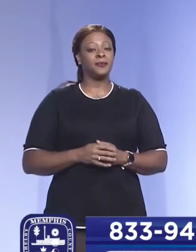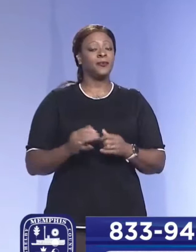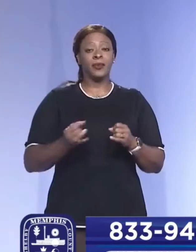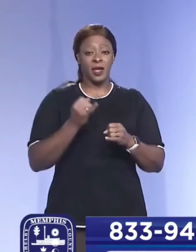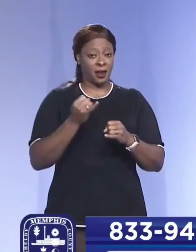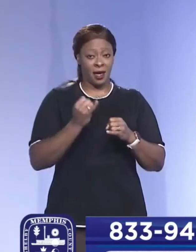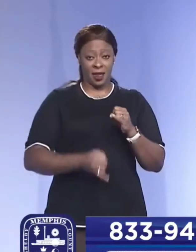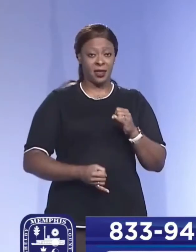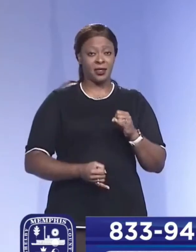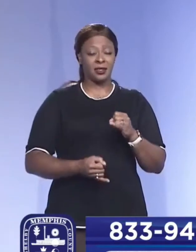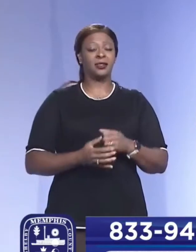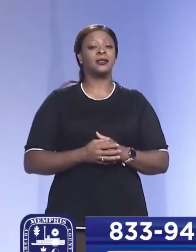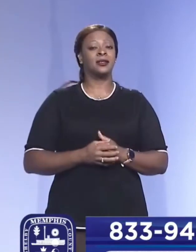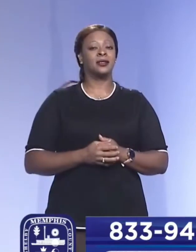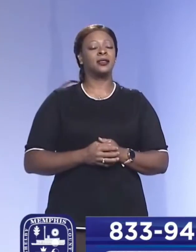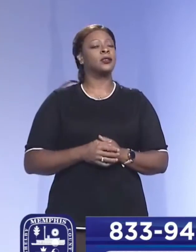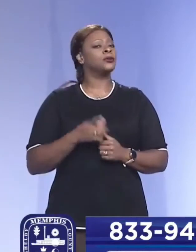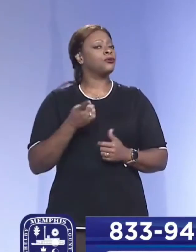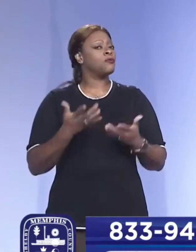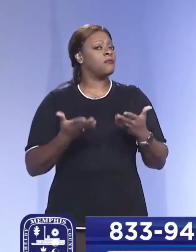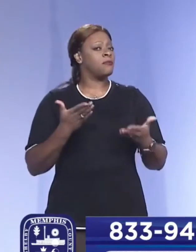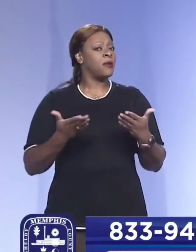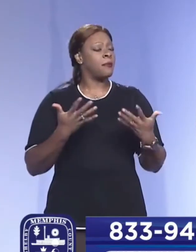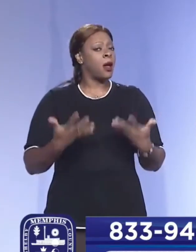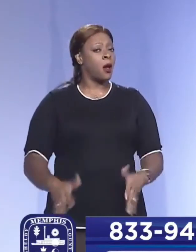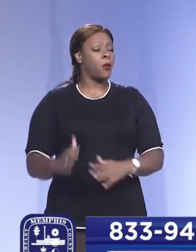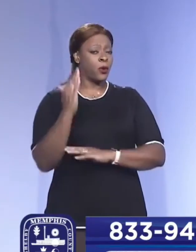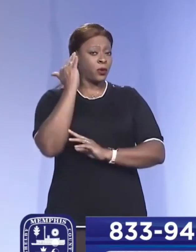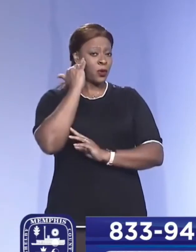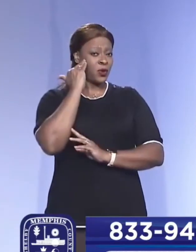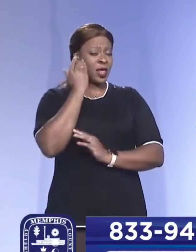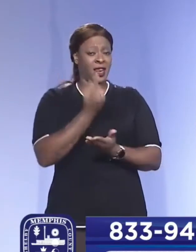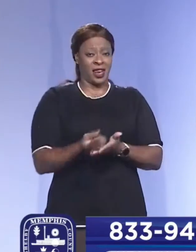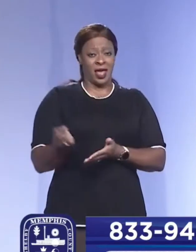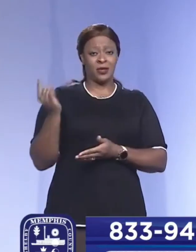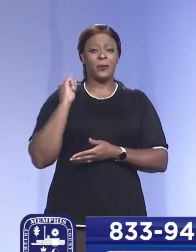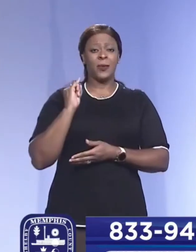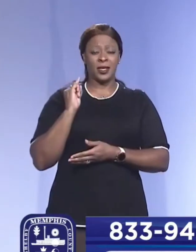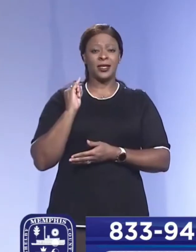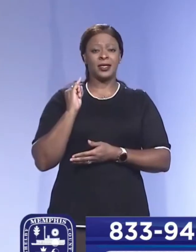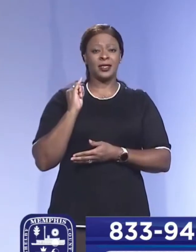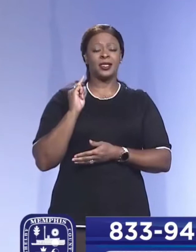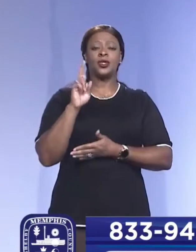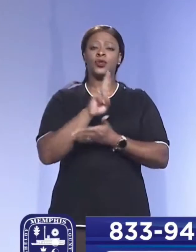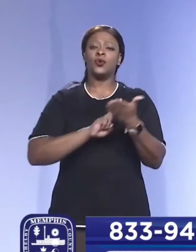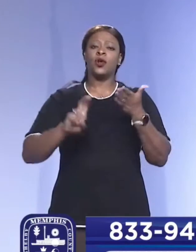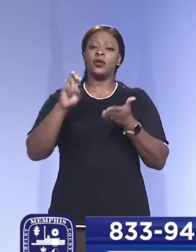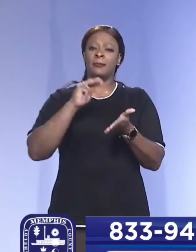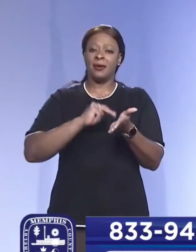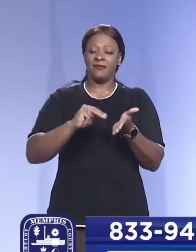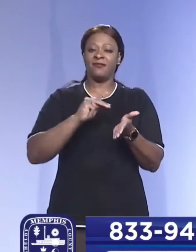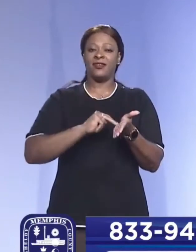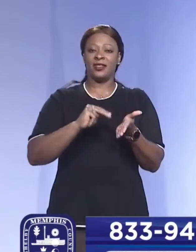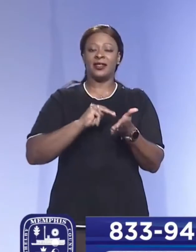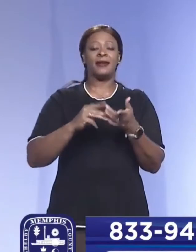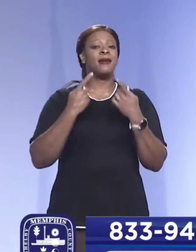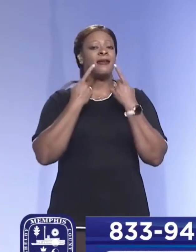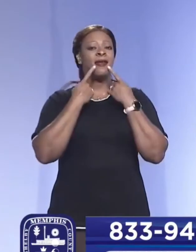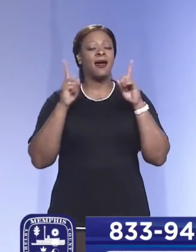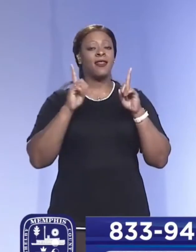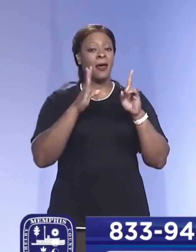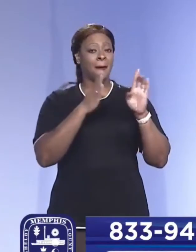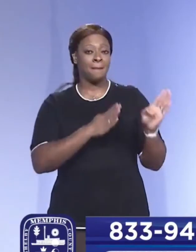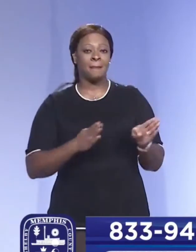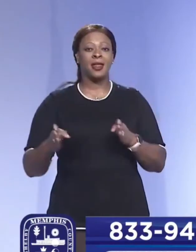Lastly, you may be aware that last week the University of Memphis announced its plans